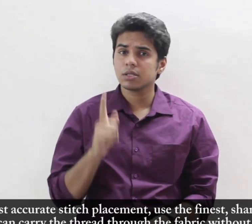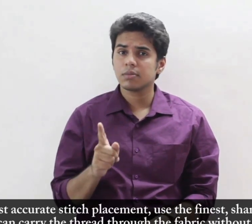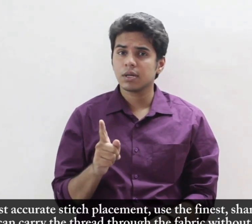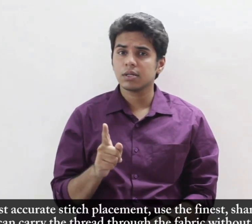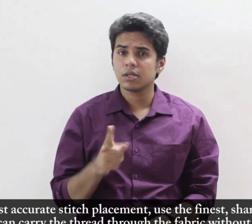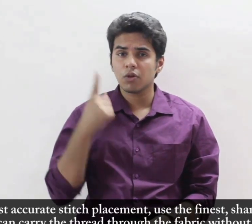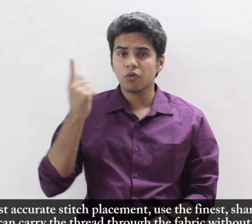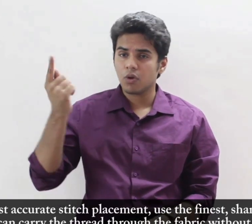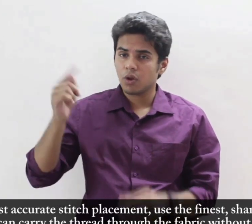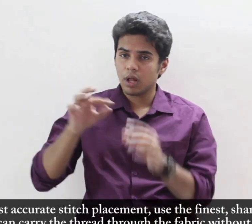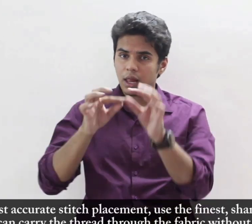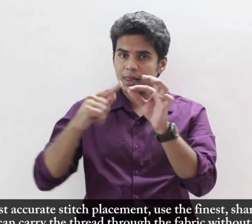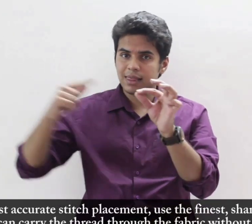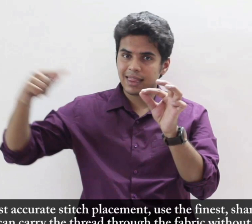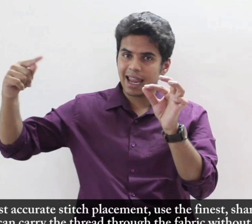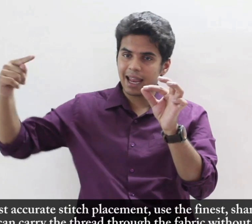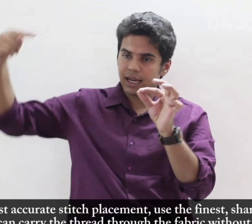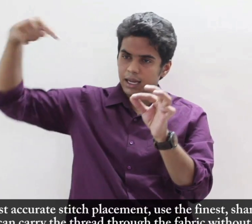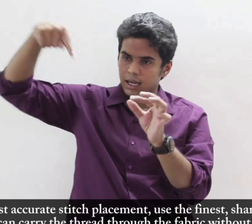through the fabric without damage to either.